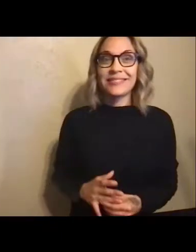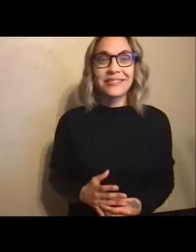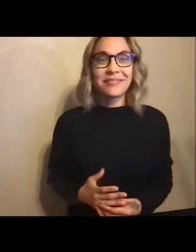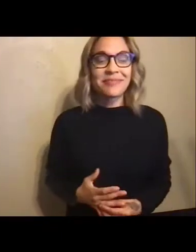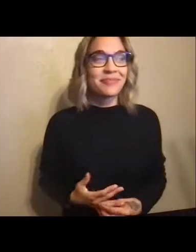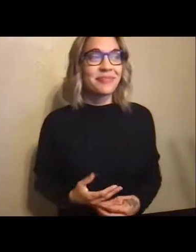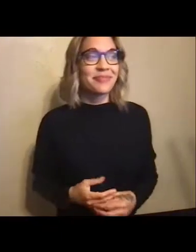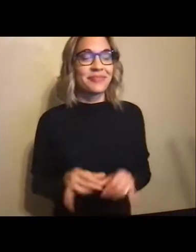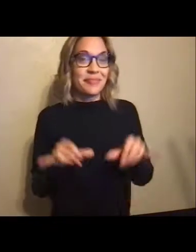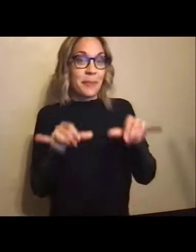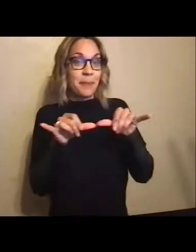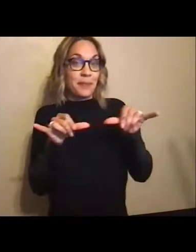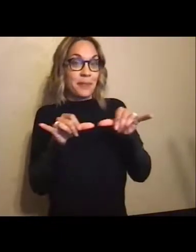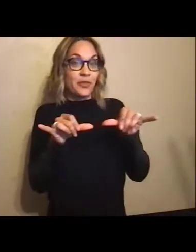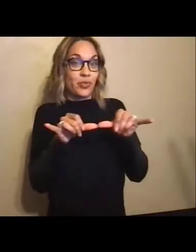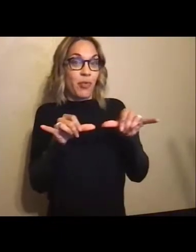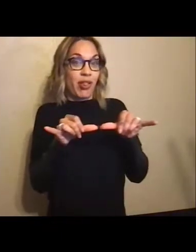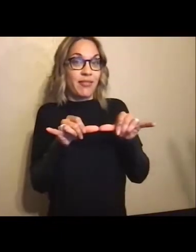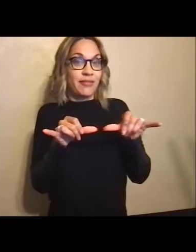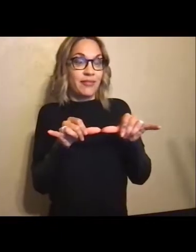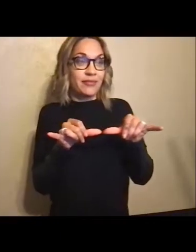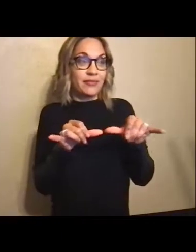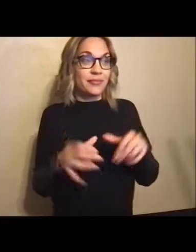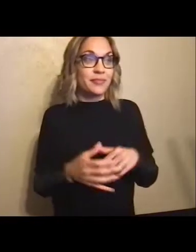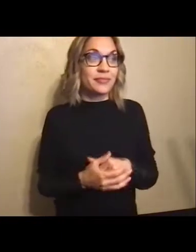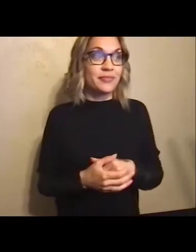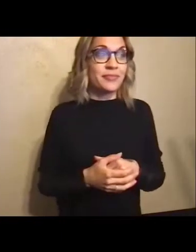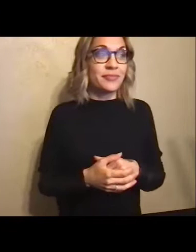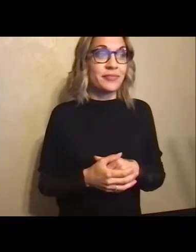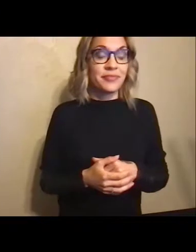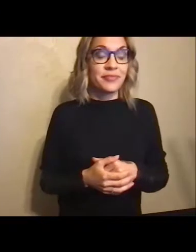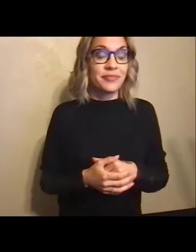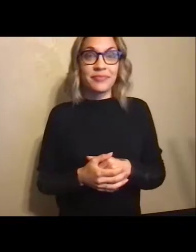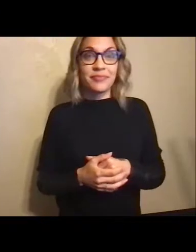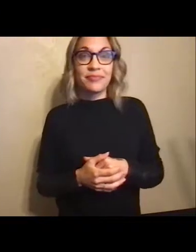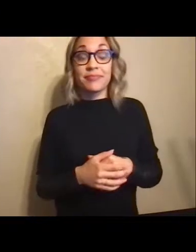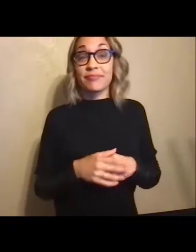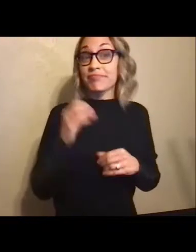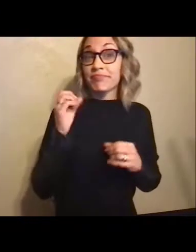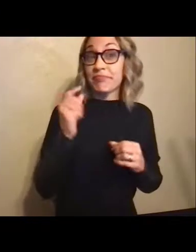Next, we have M, measurable.